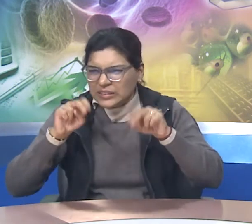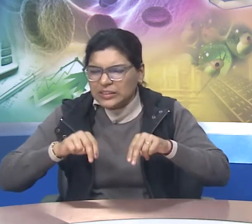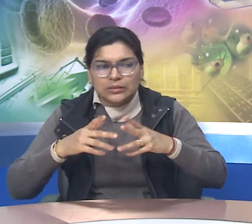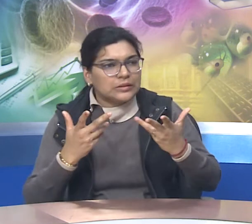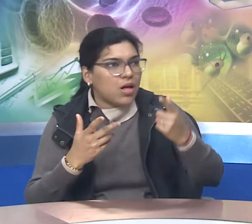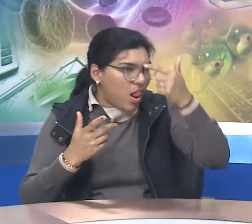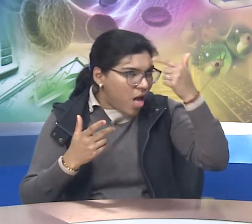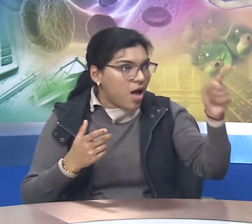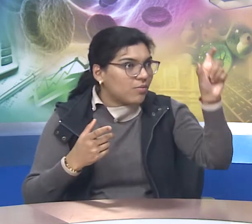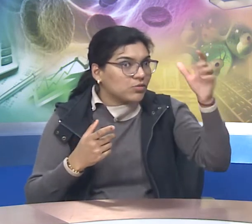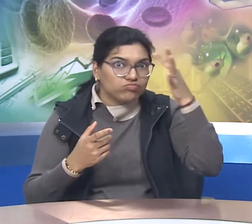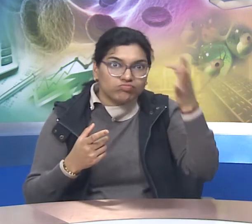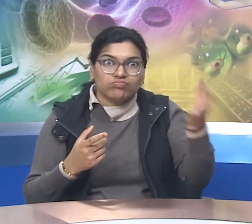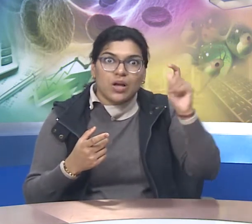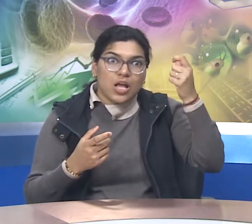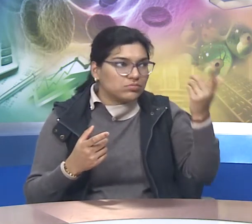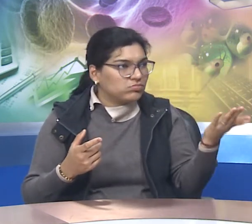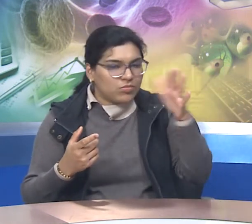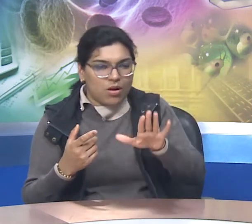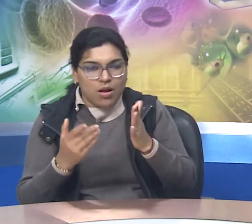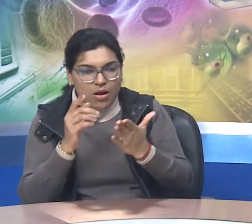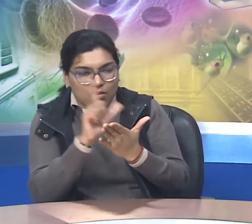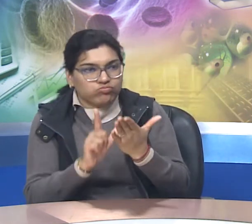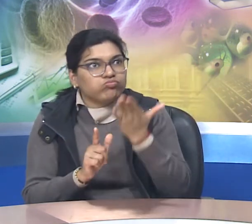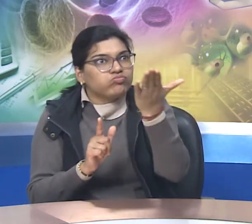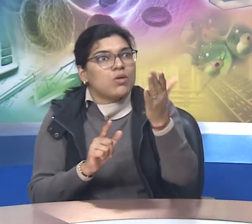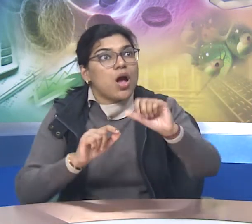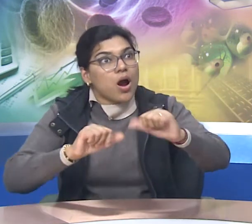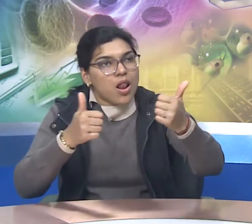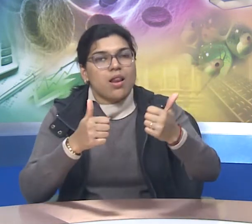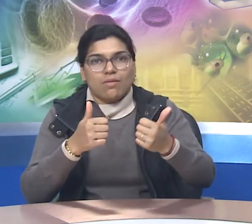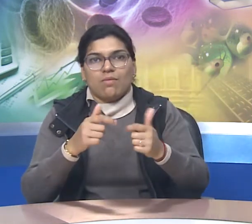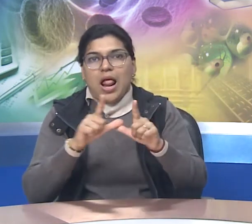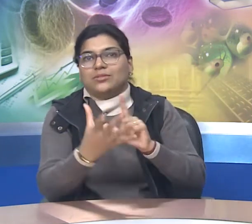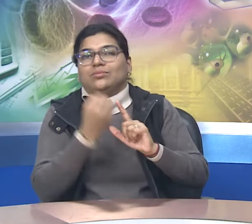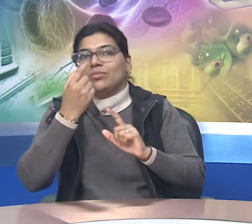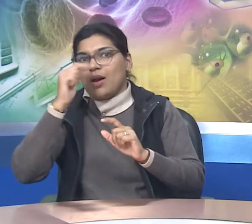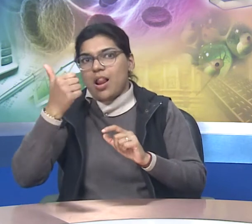provided I helped out with the